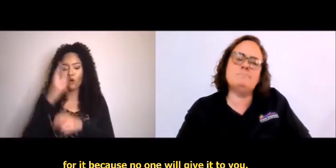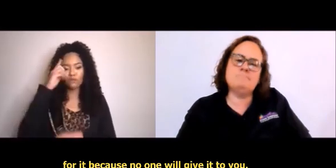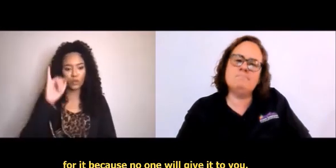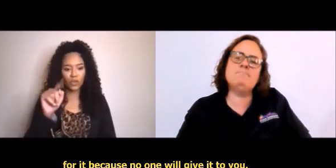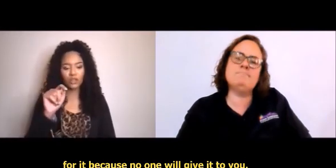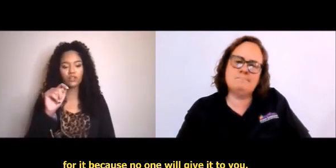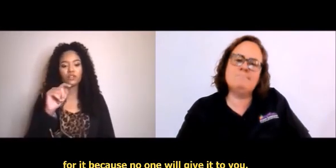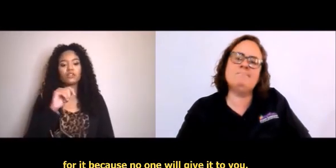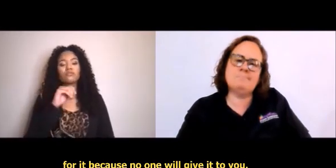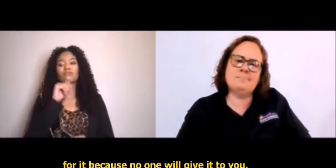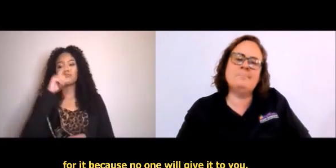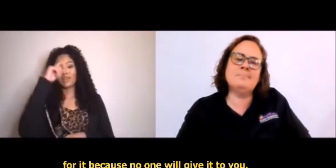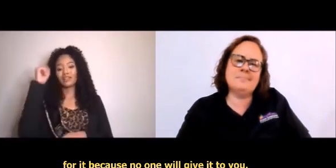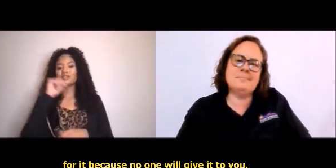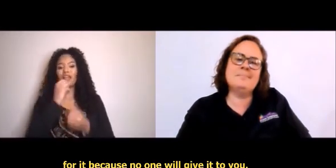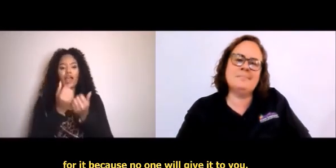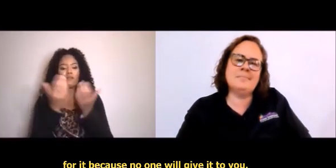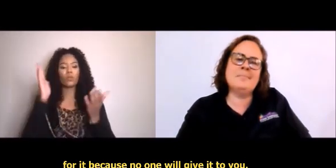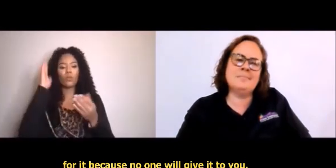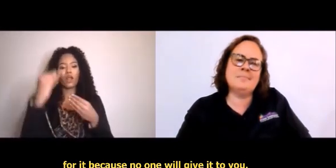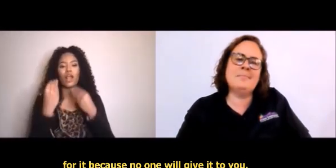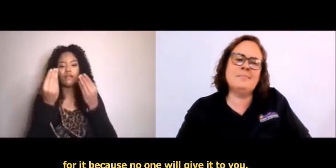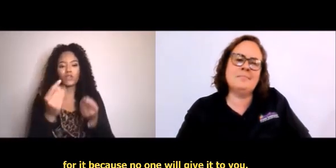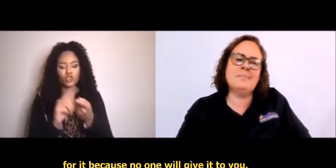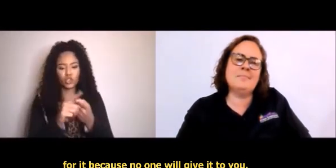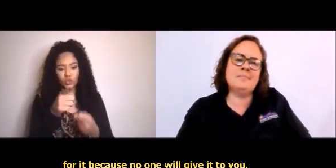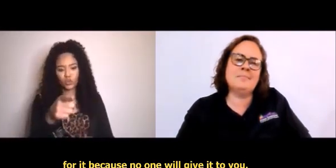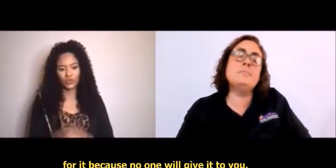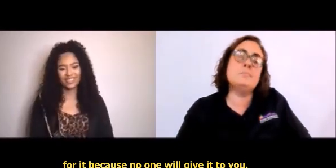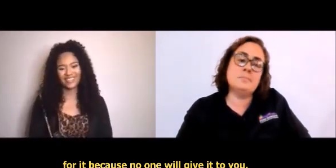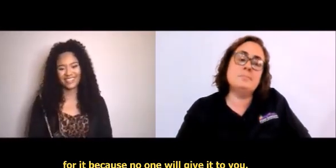it because no one will give it to you.